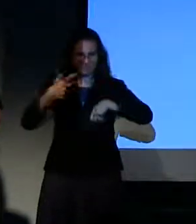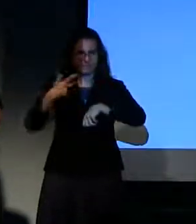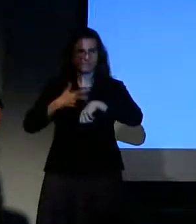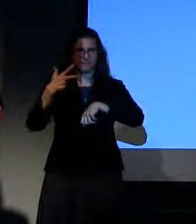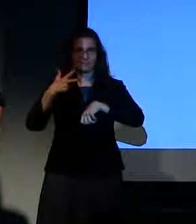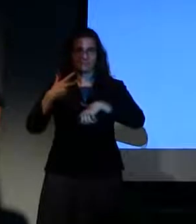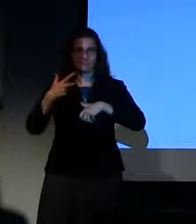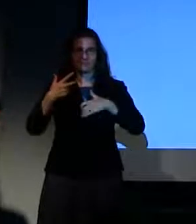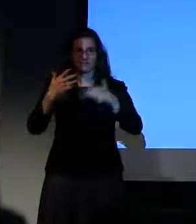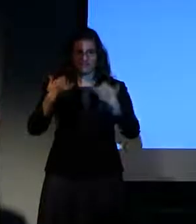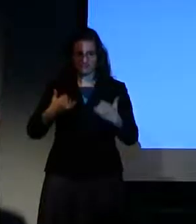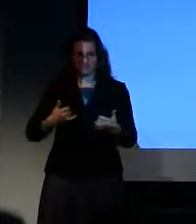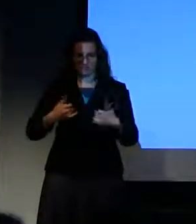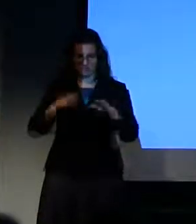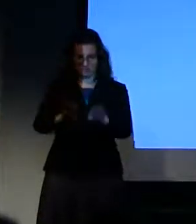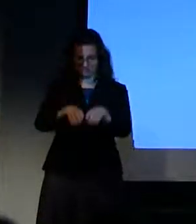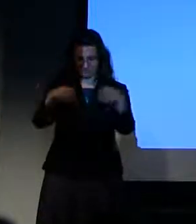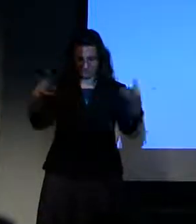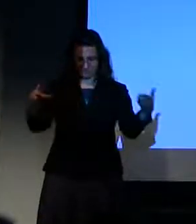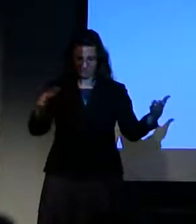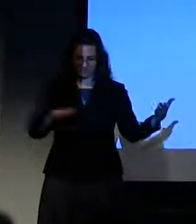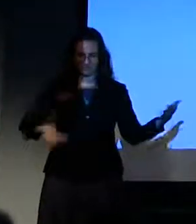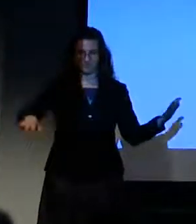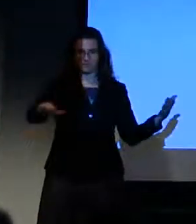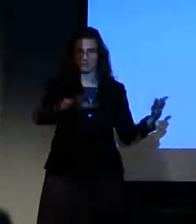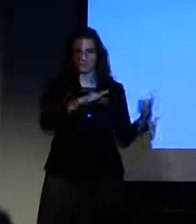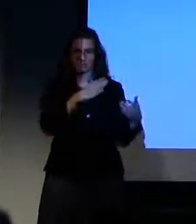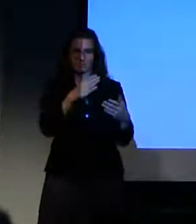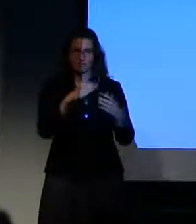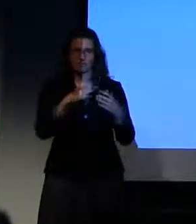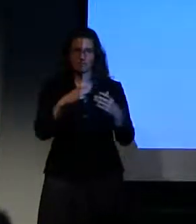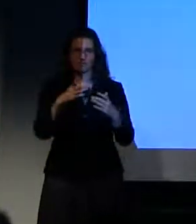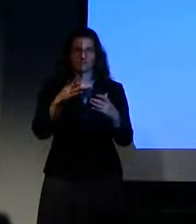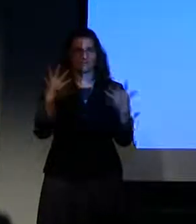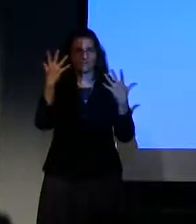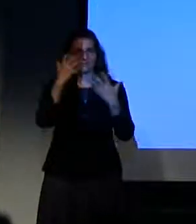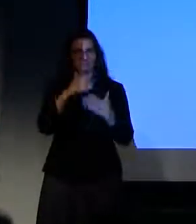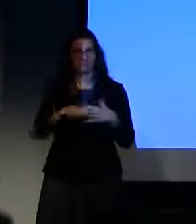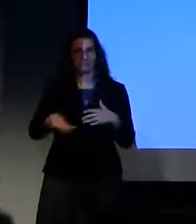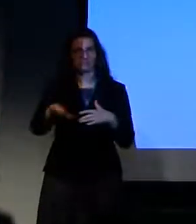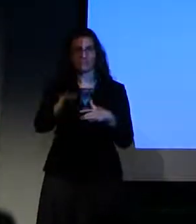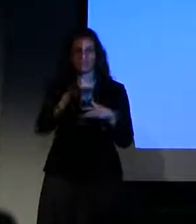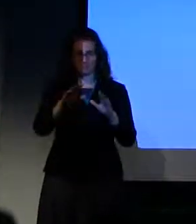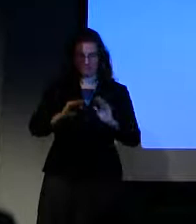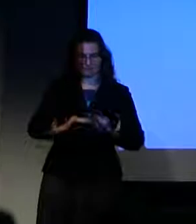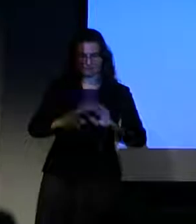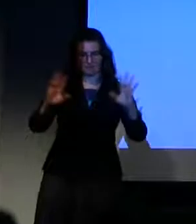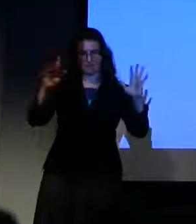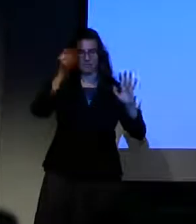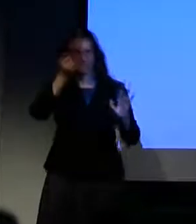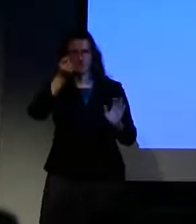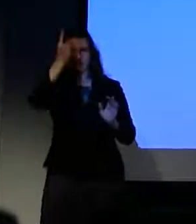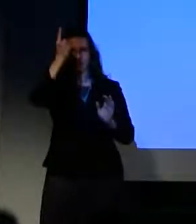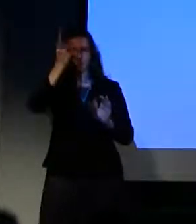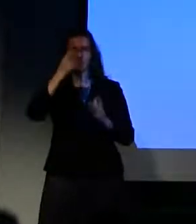and illumined. Oh, to speed where there is space enough and air enough at